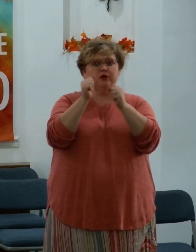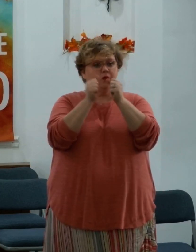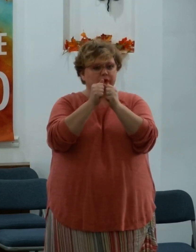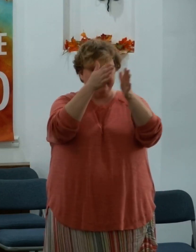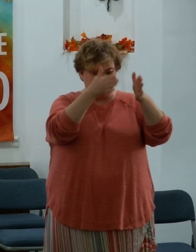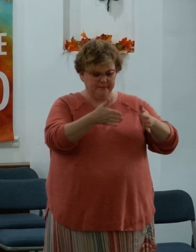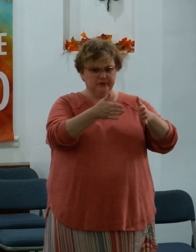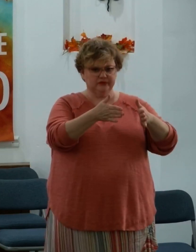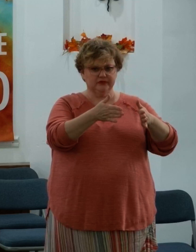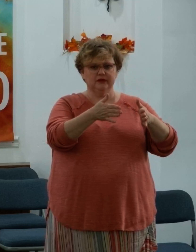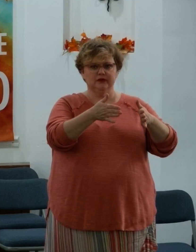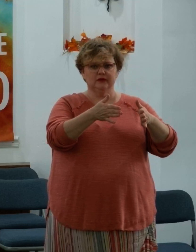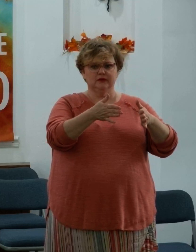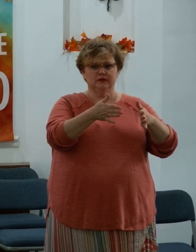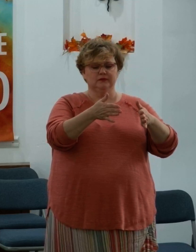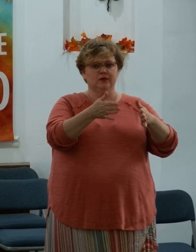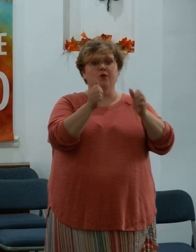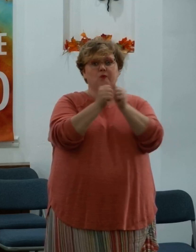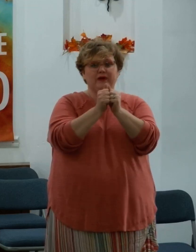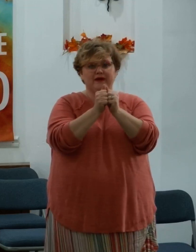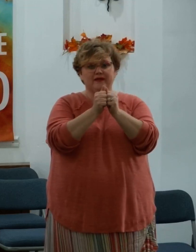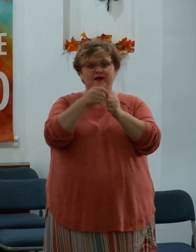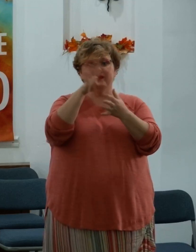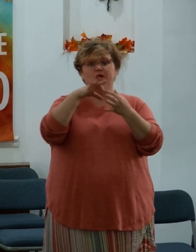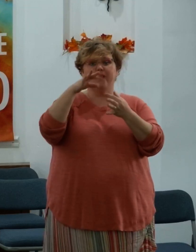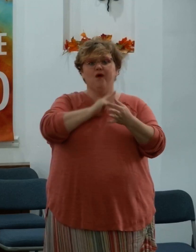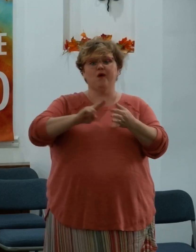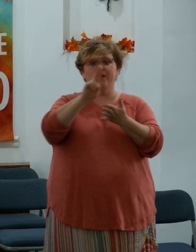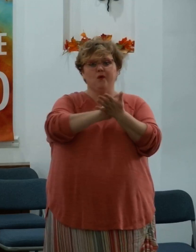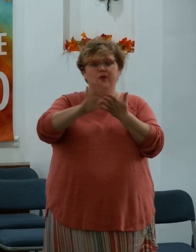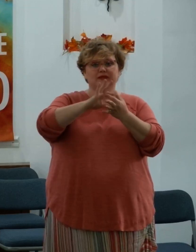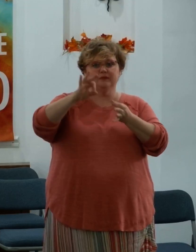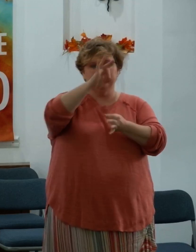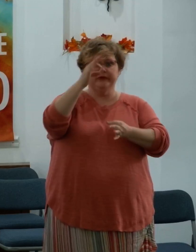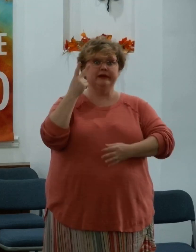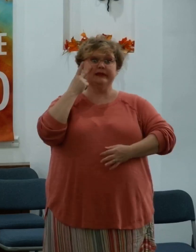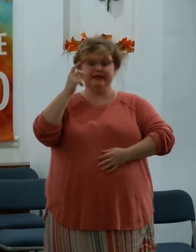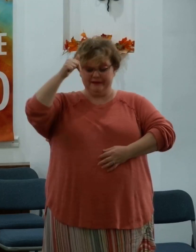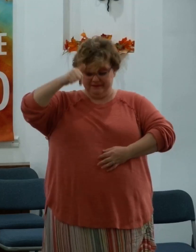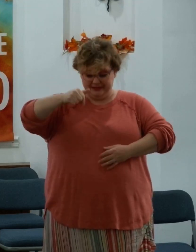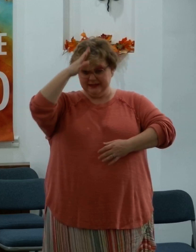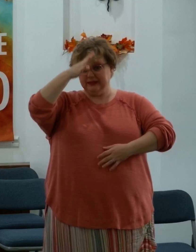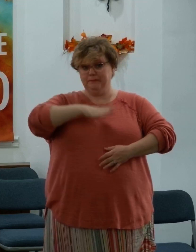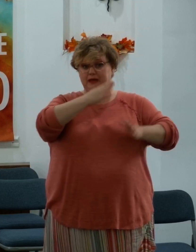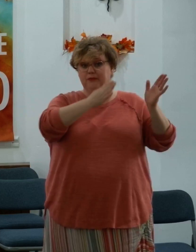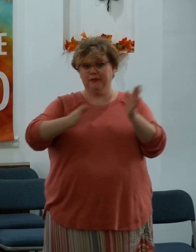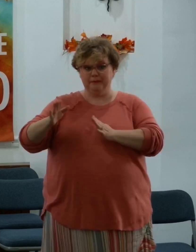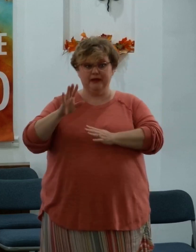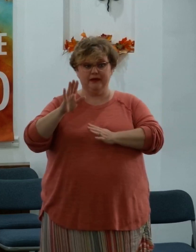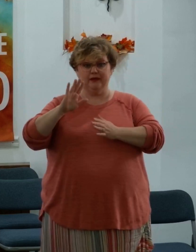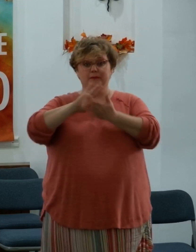person under the leadership of the Holy Spirit to see if this is the man that God has prepared to be